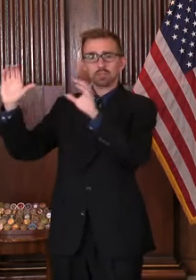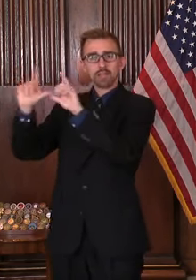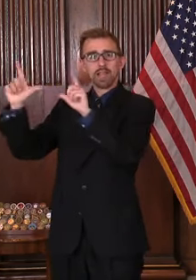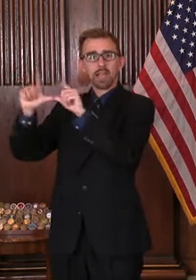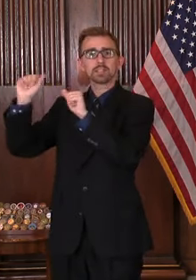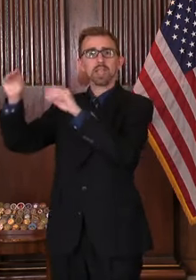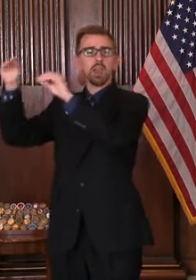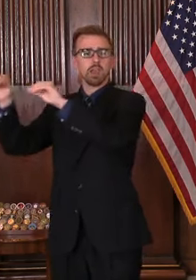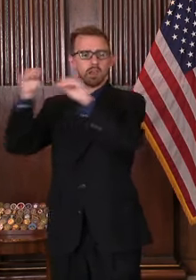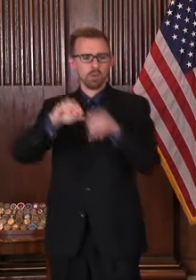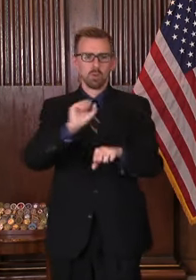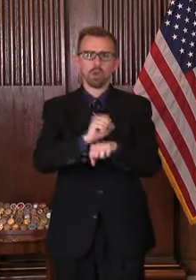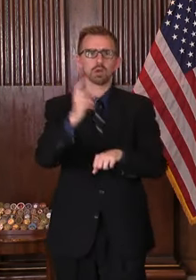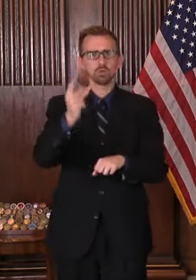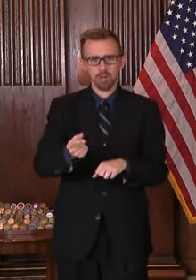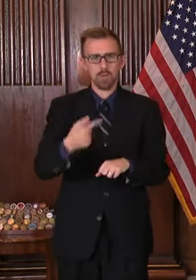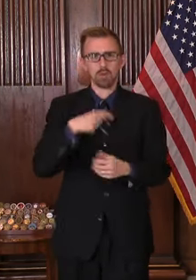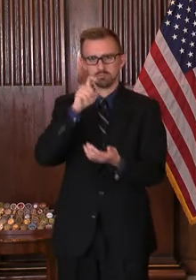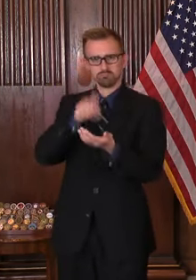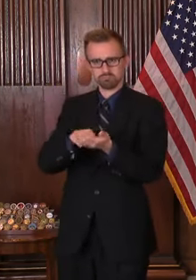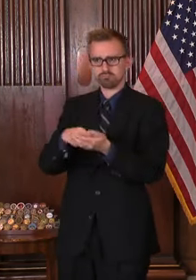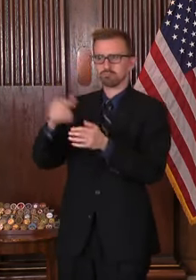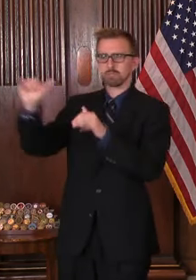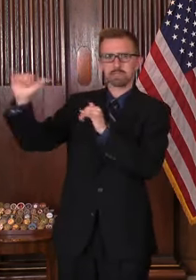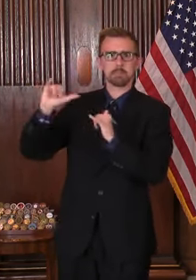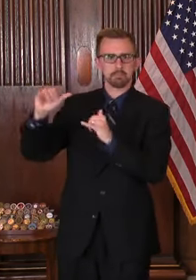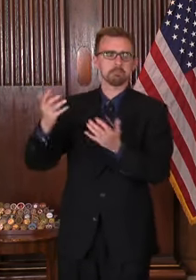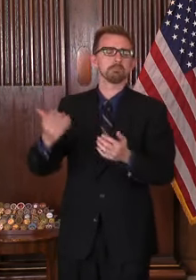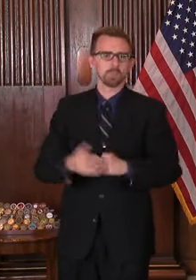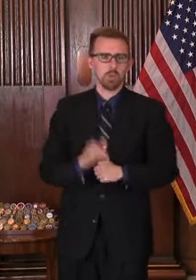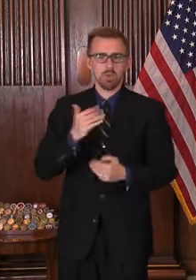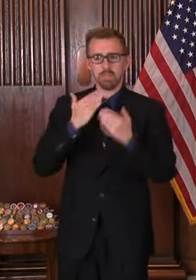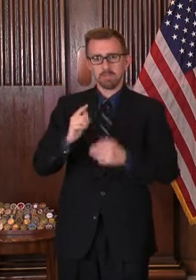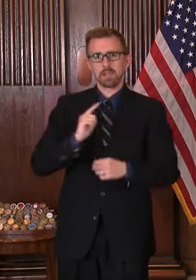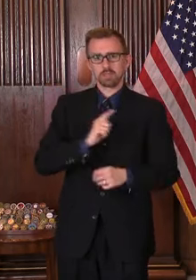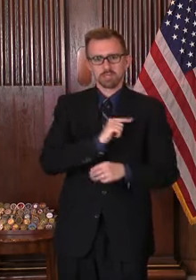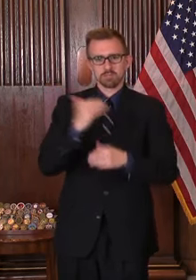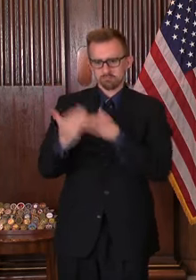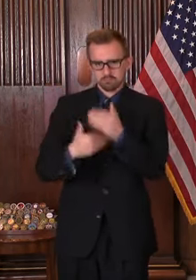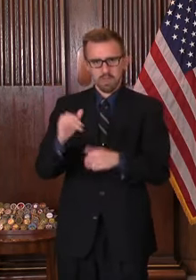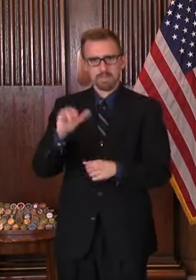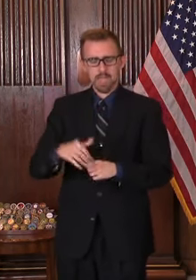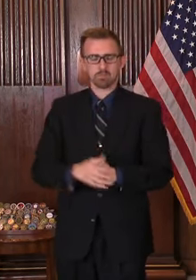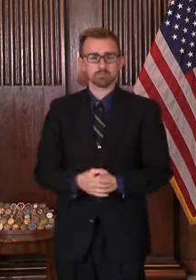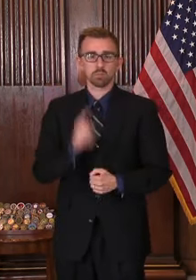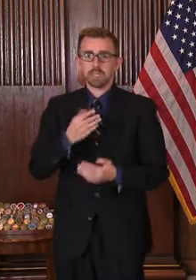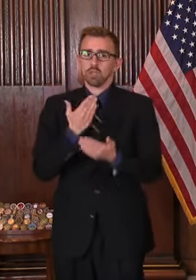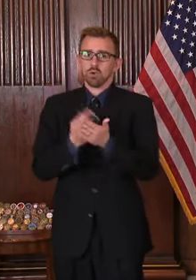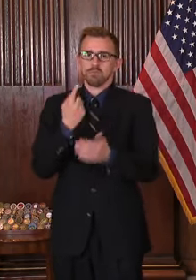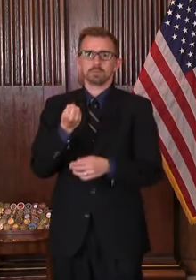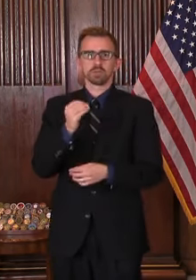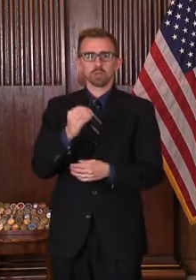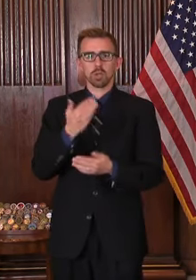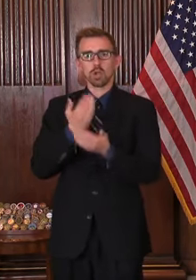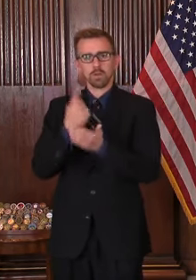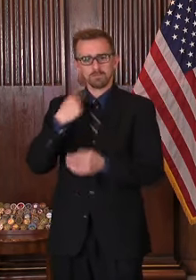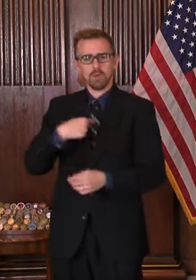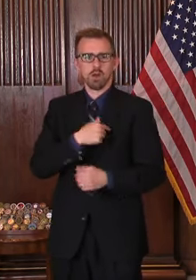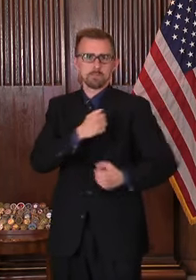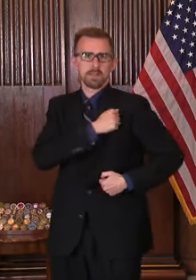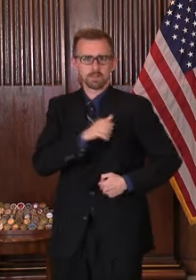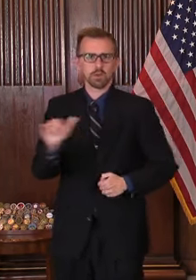work in our state. And I'm proud that we got that done. I'm thankful for the legislatures for their work getting that done. But it's a good day for Missouri, and it's a good day for support our military when we